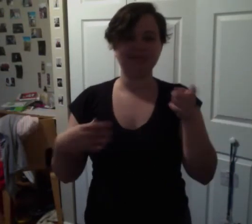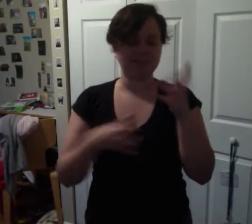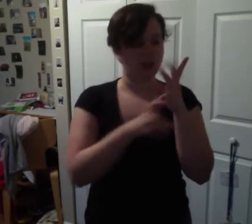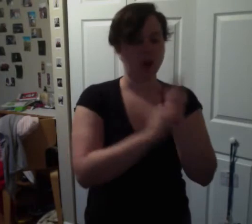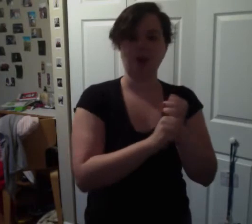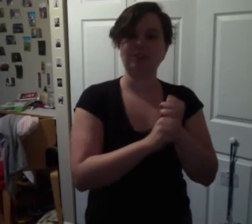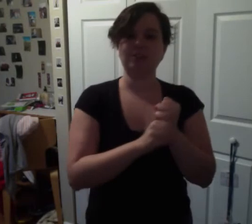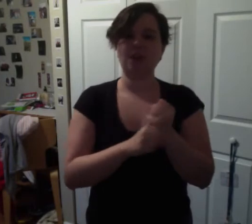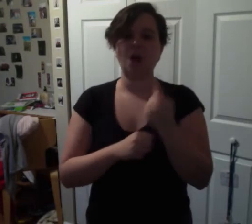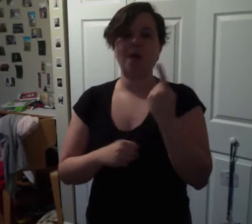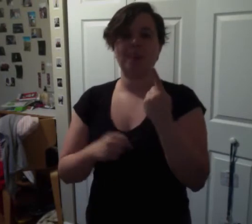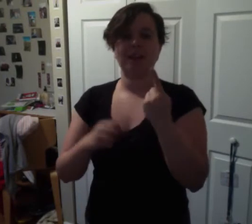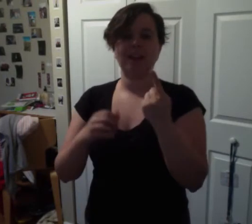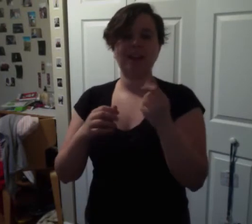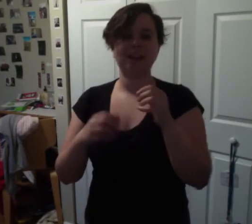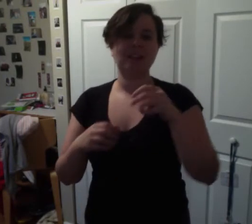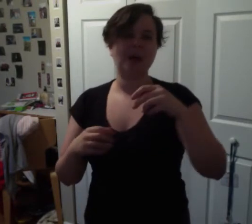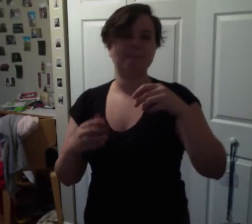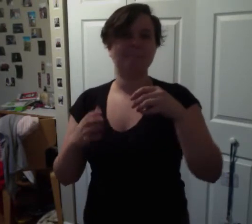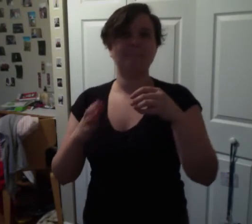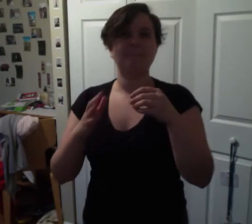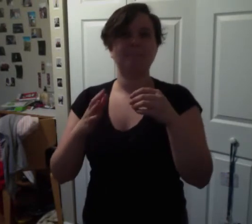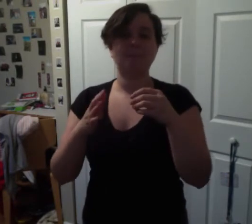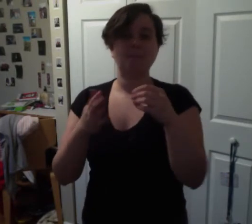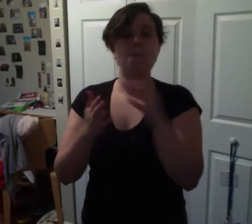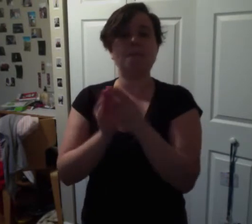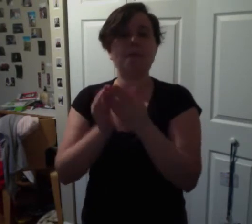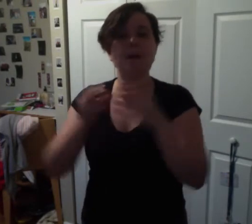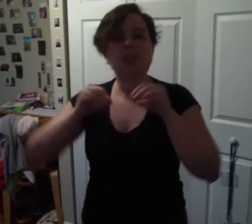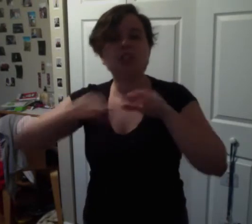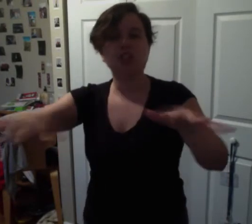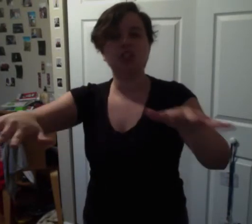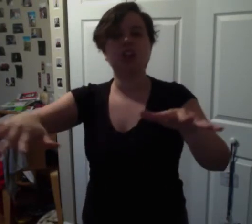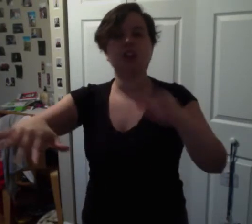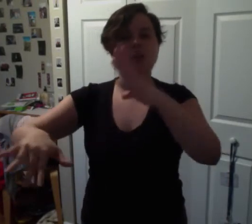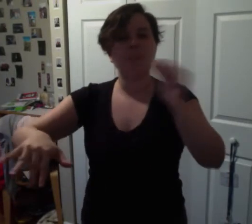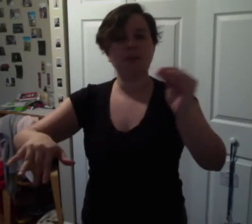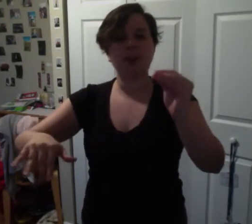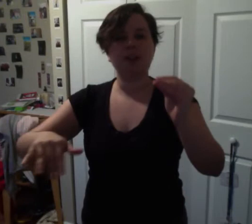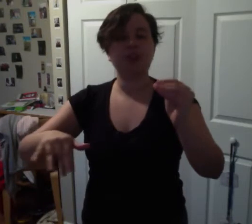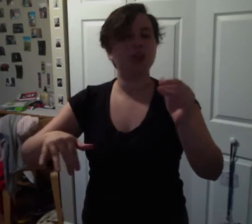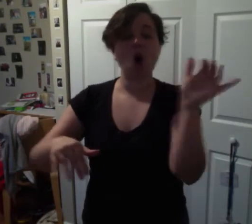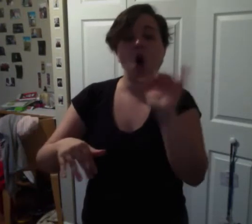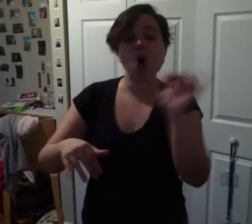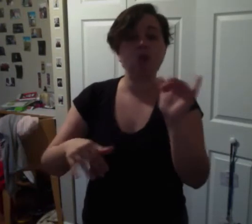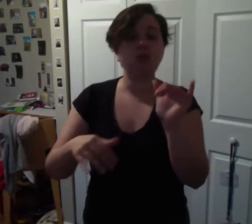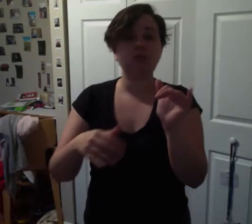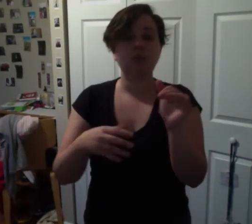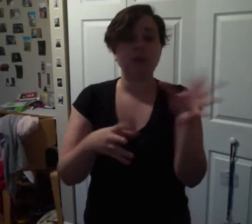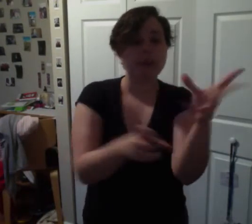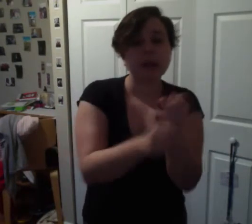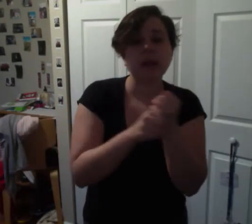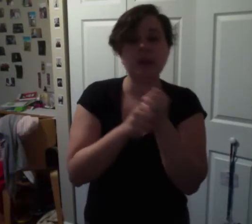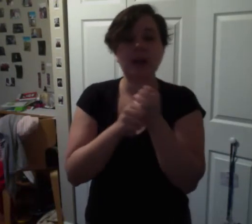started to collect memorabilia from American history from people who live or have lived in that neighborhood. Some of these